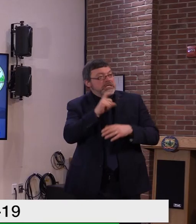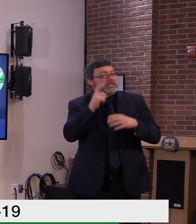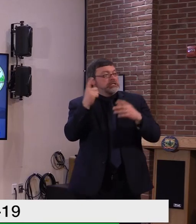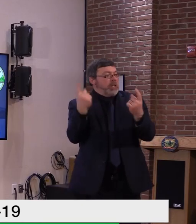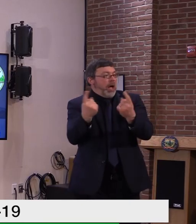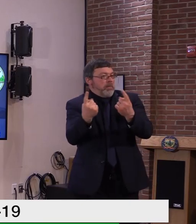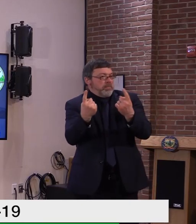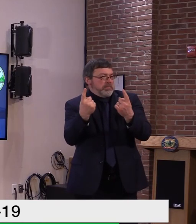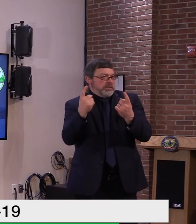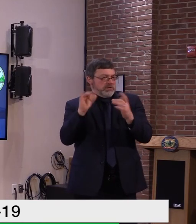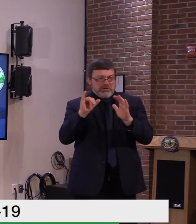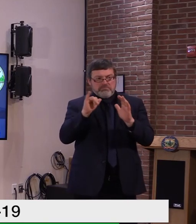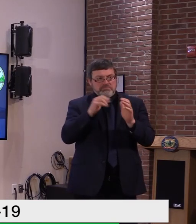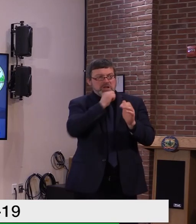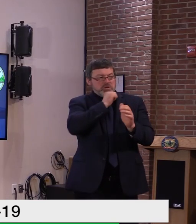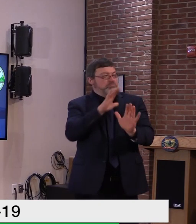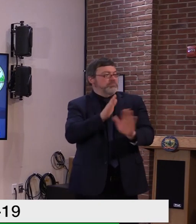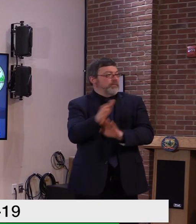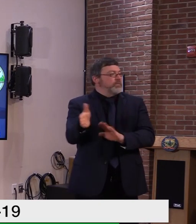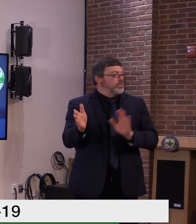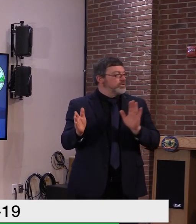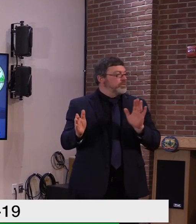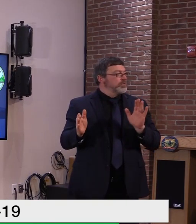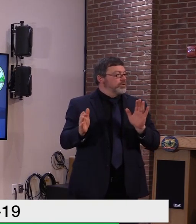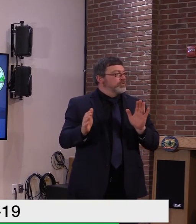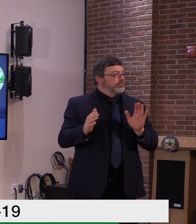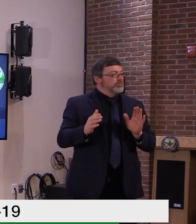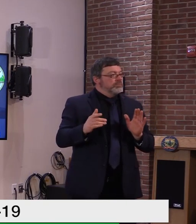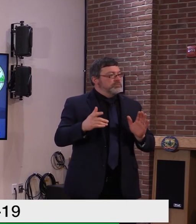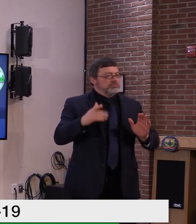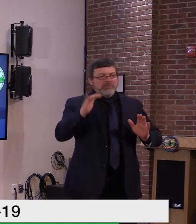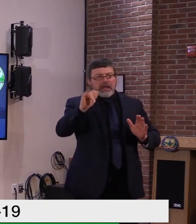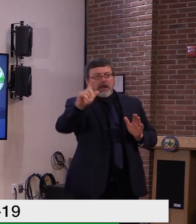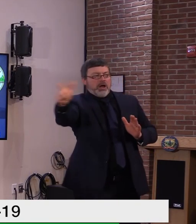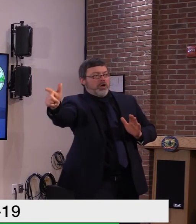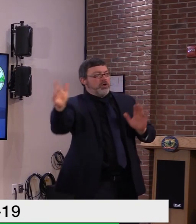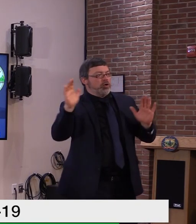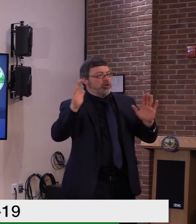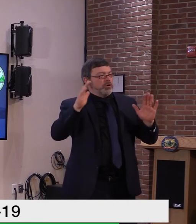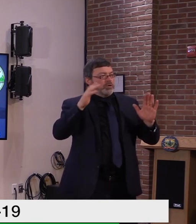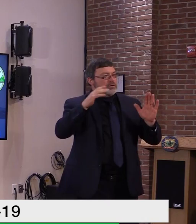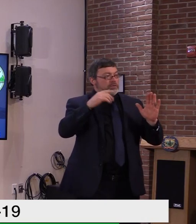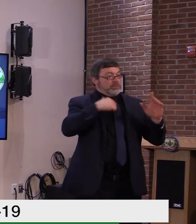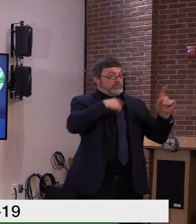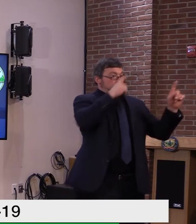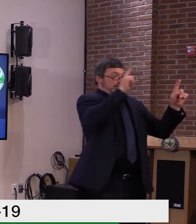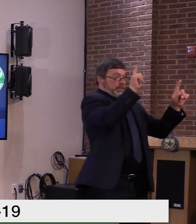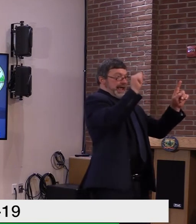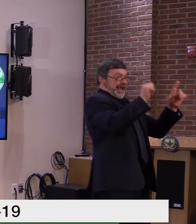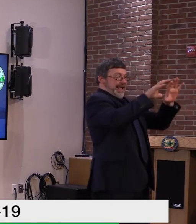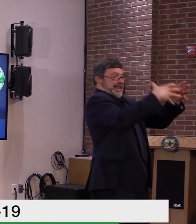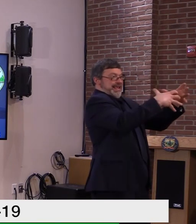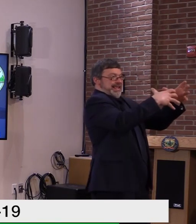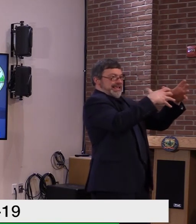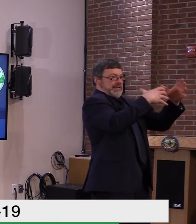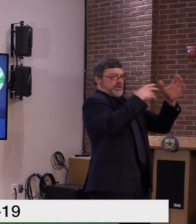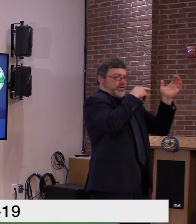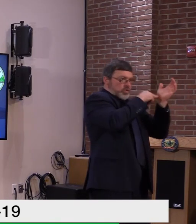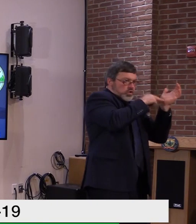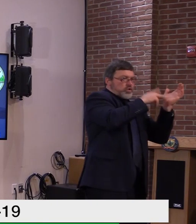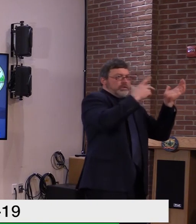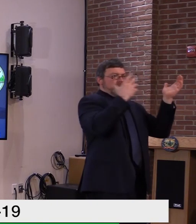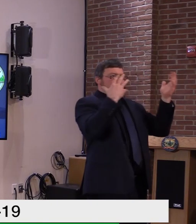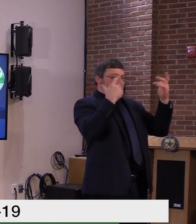after we move to finish 1A, which will be in January if our dosage keeps